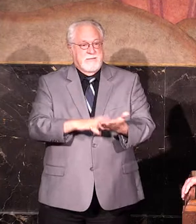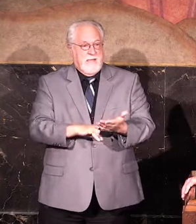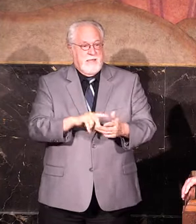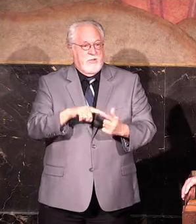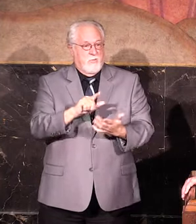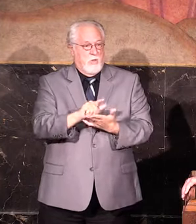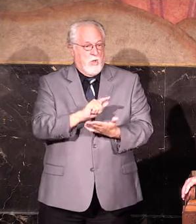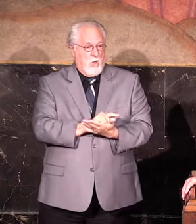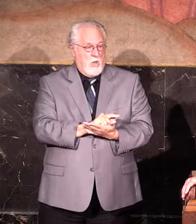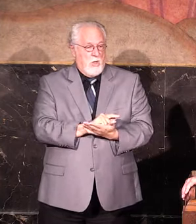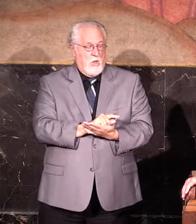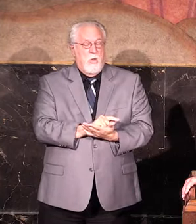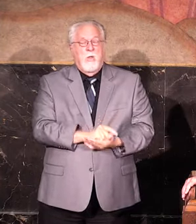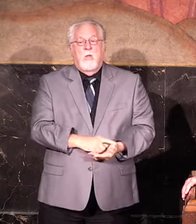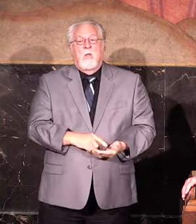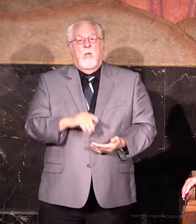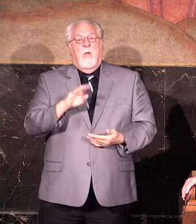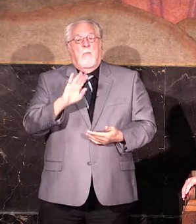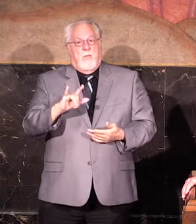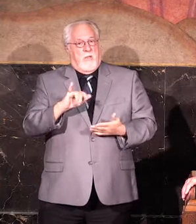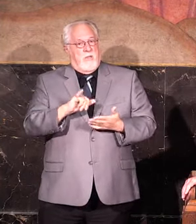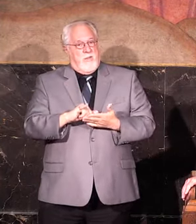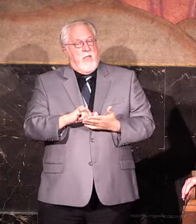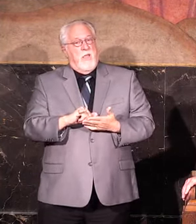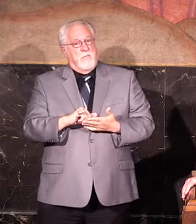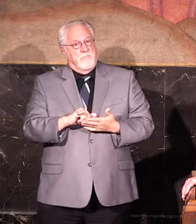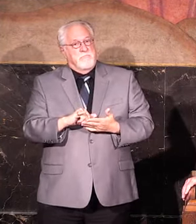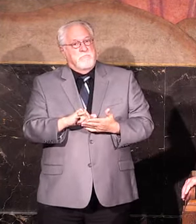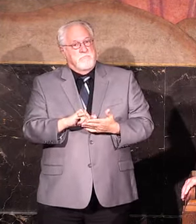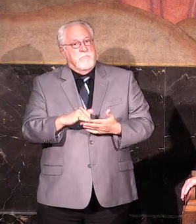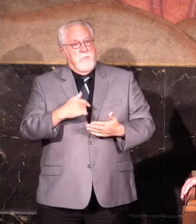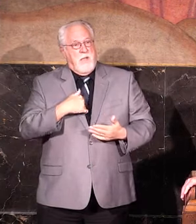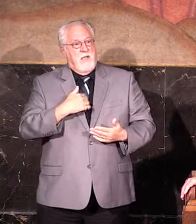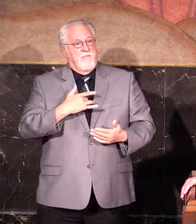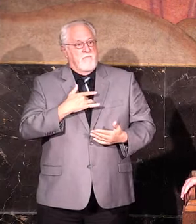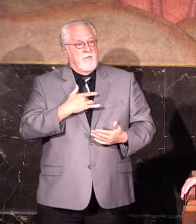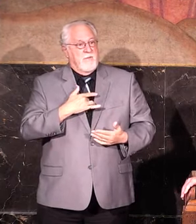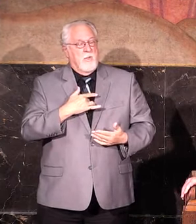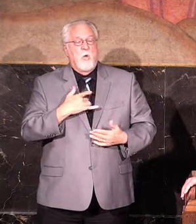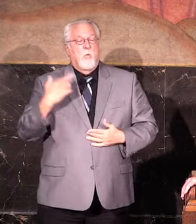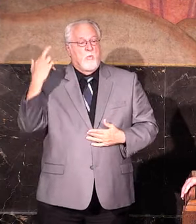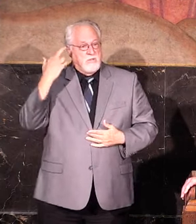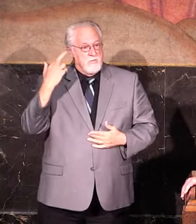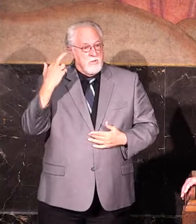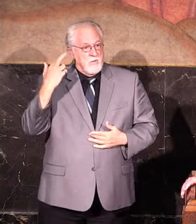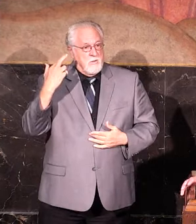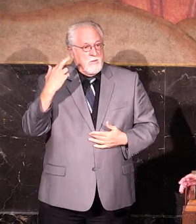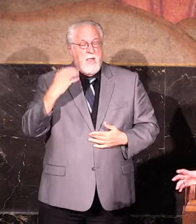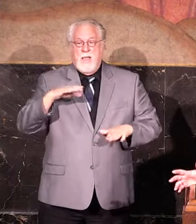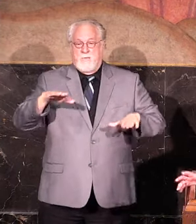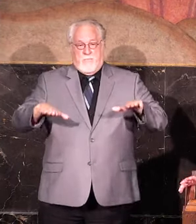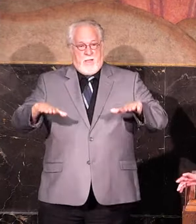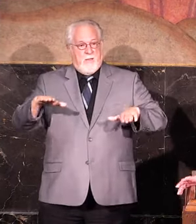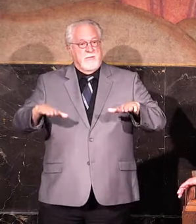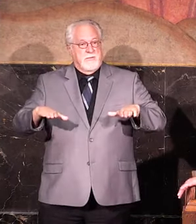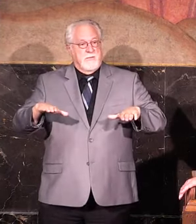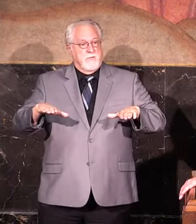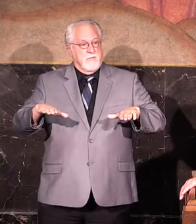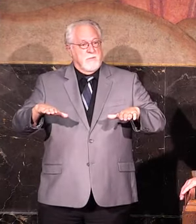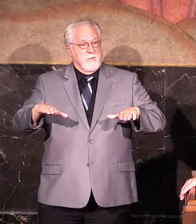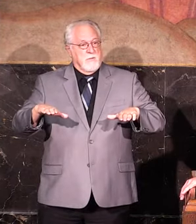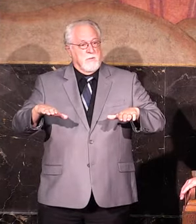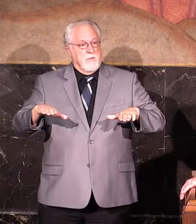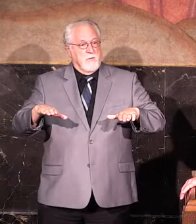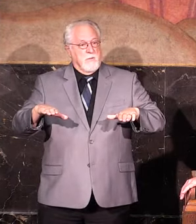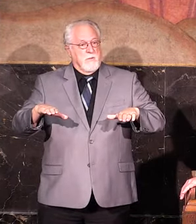law, one that I think is reasonable and balanced, and that